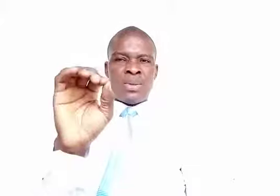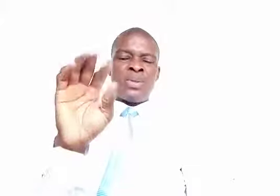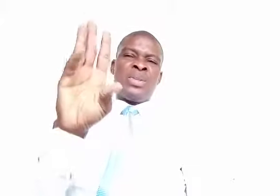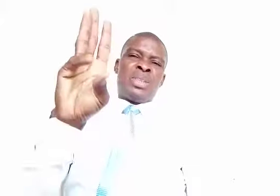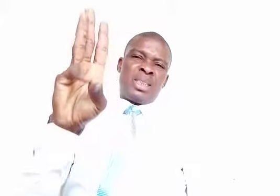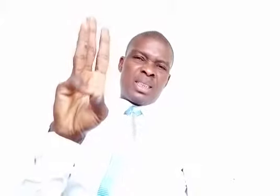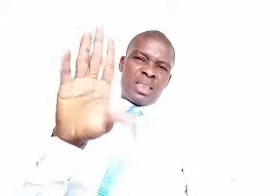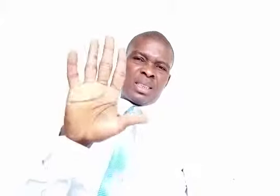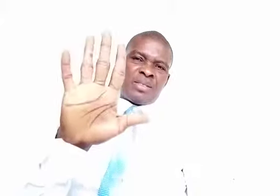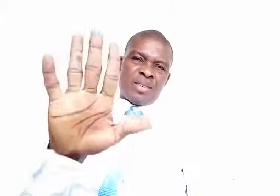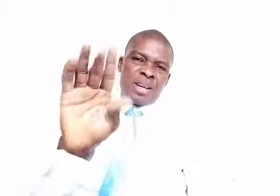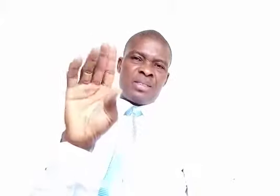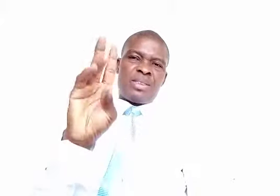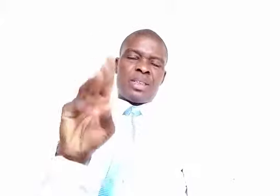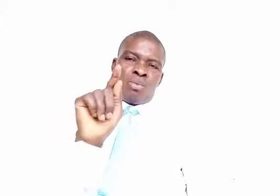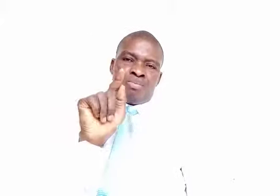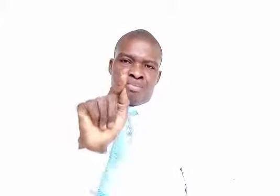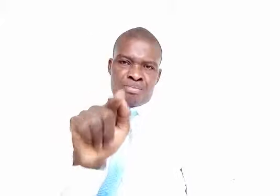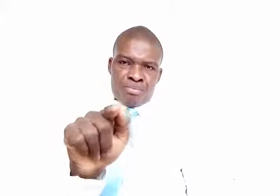6789 0650 Thus,